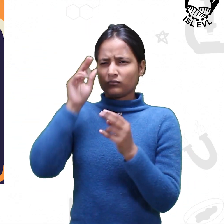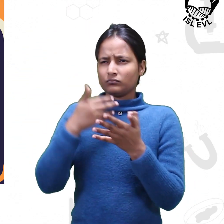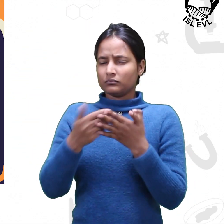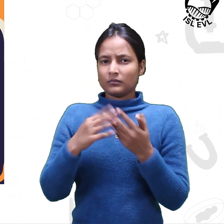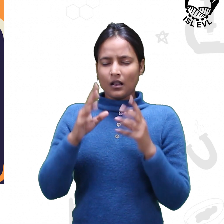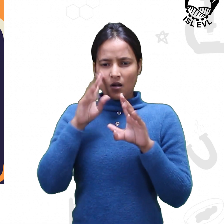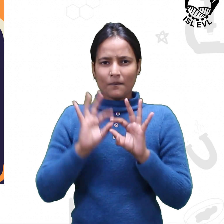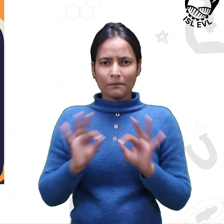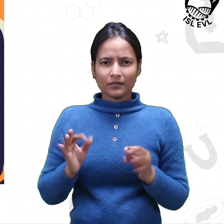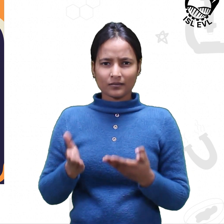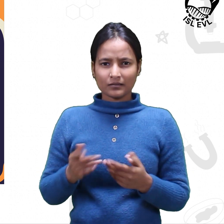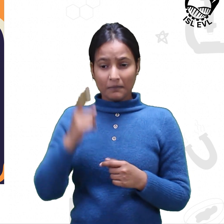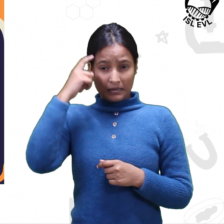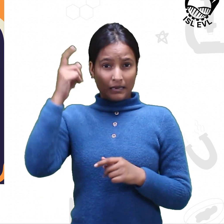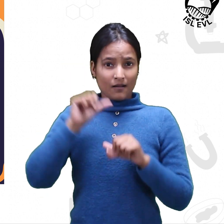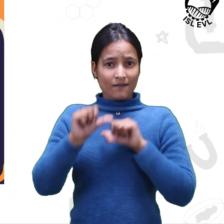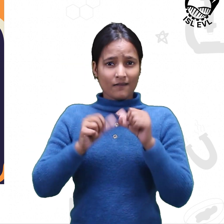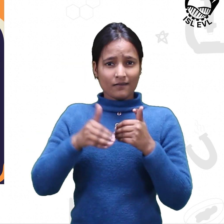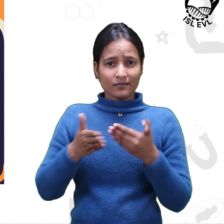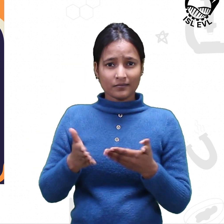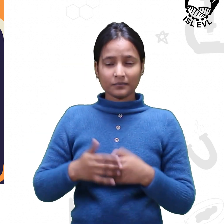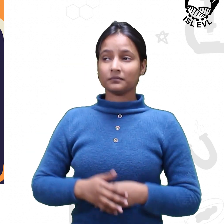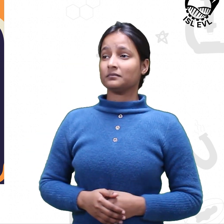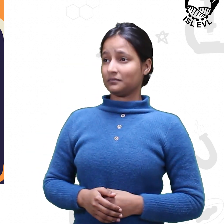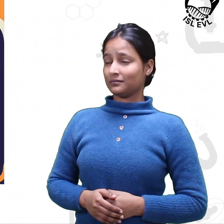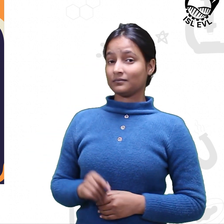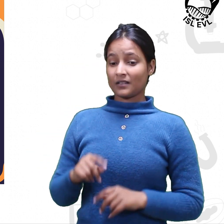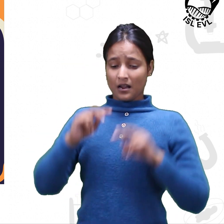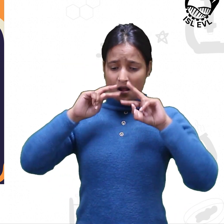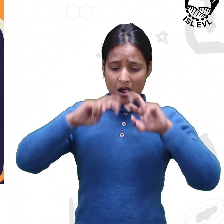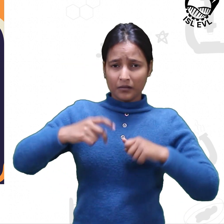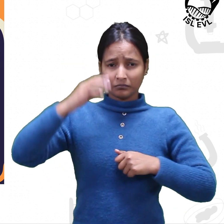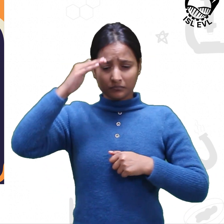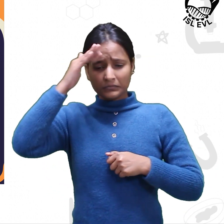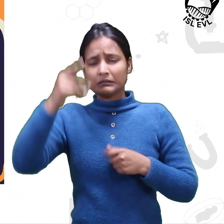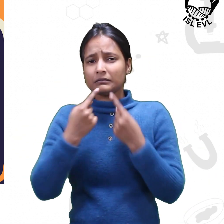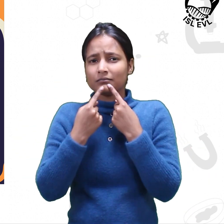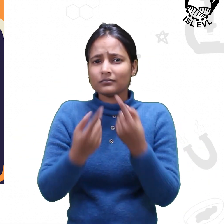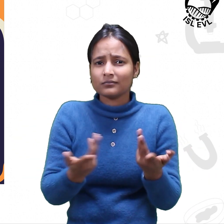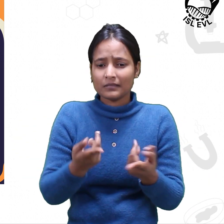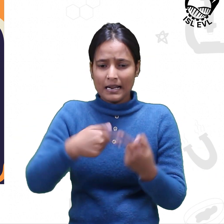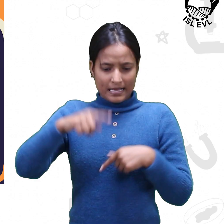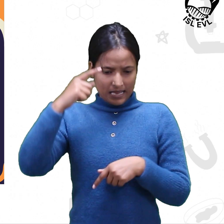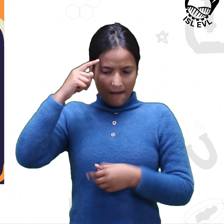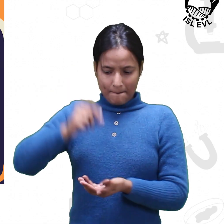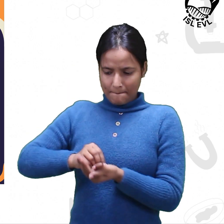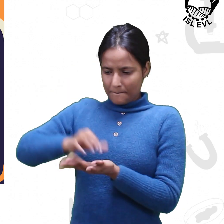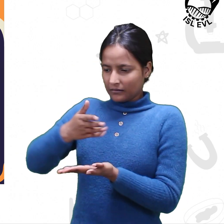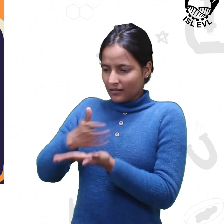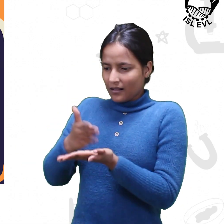it. A long drawn hypothesis in the field has been that dreams help in housekeeping of our